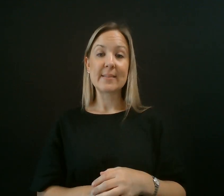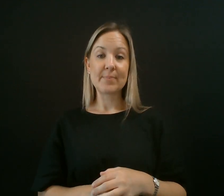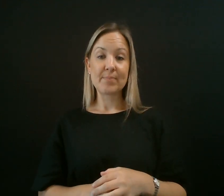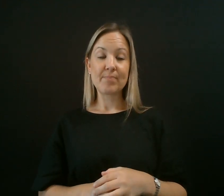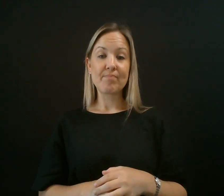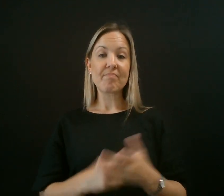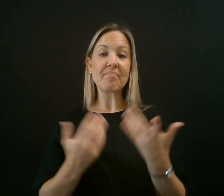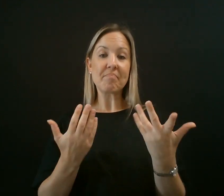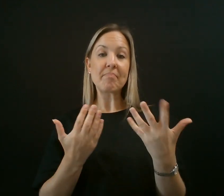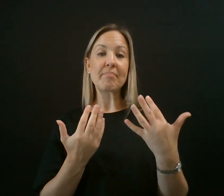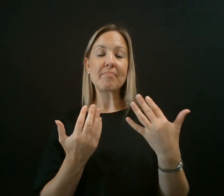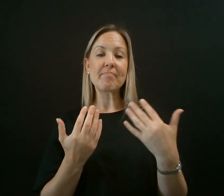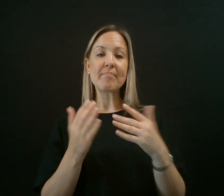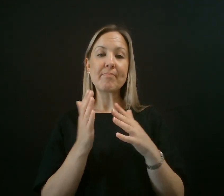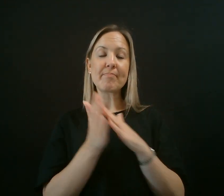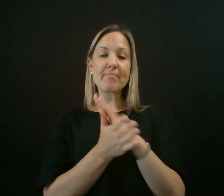of tenants living in a dwelling.